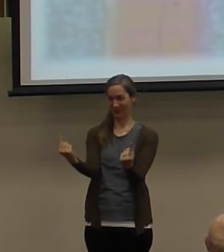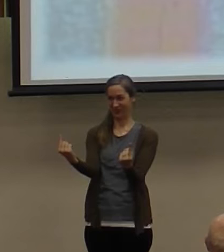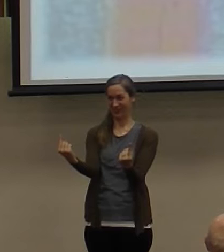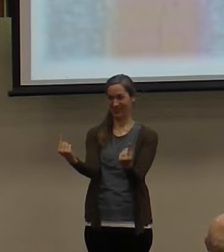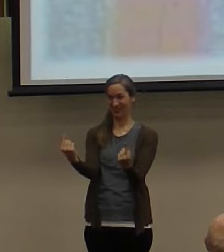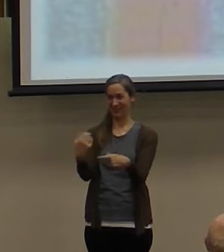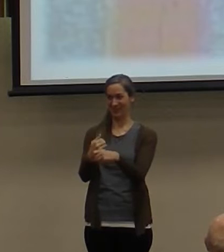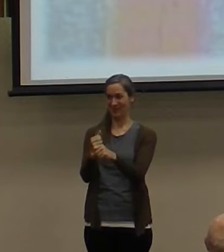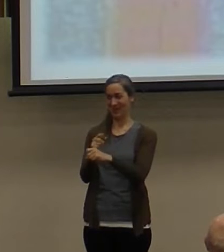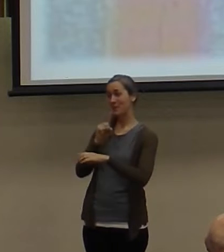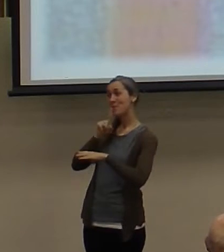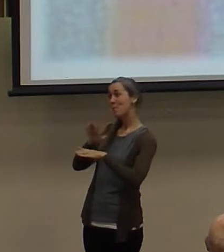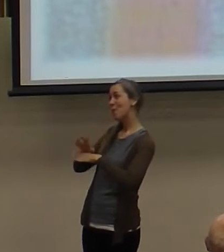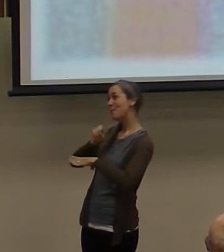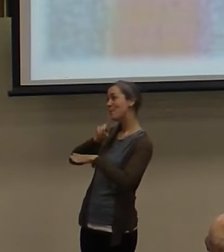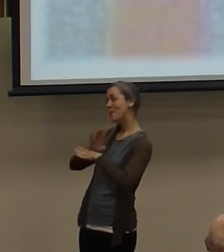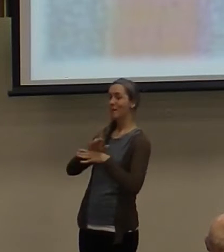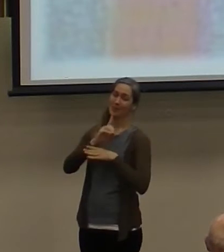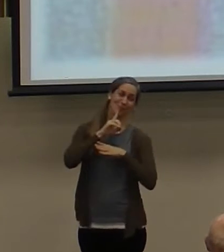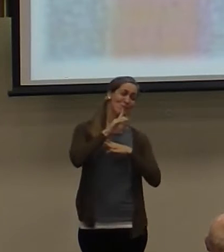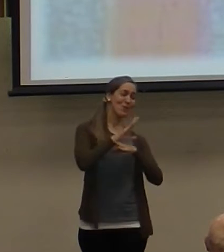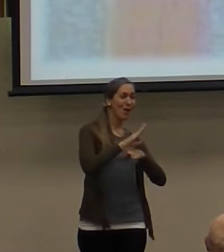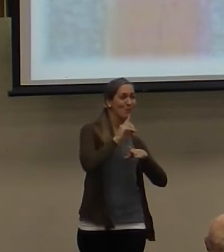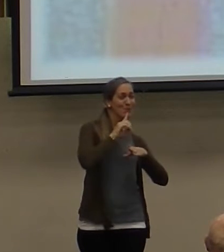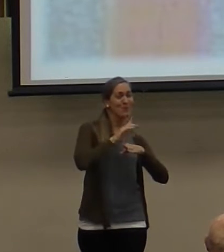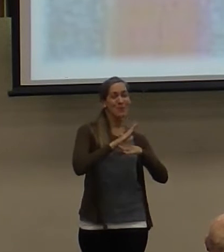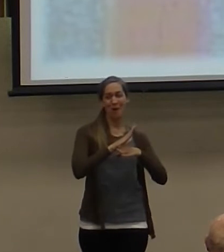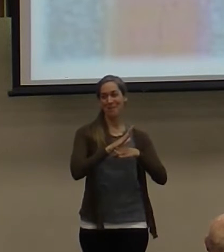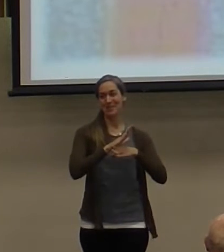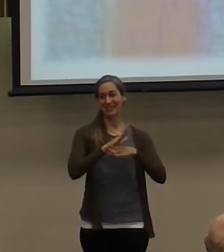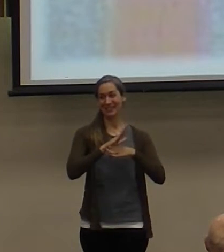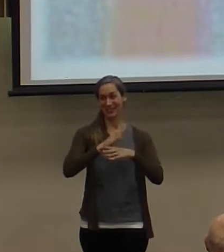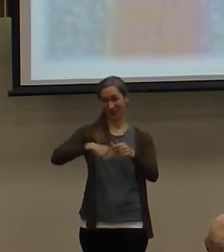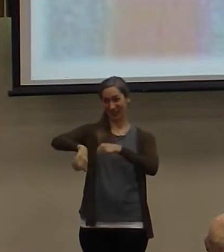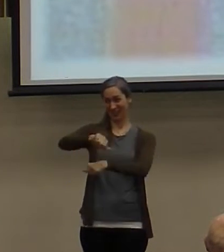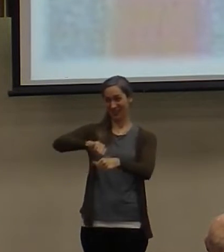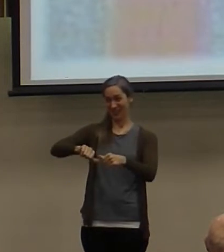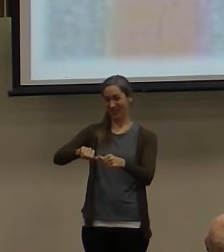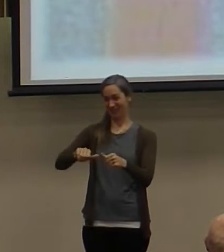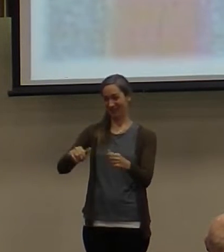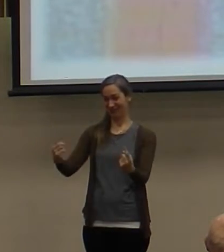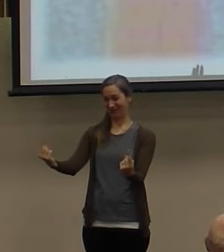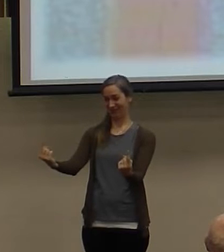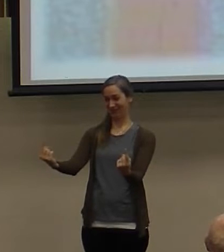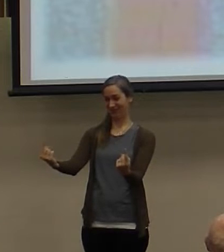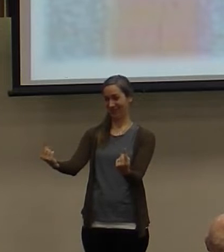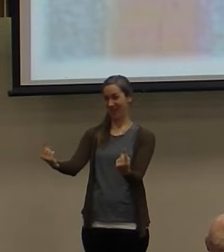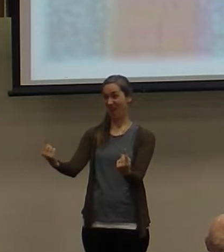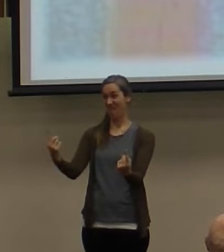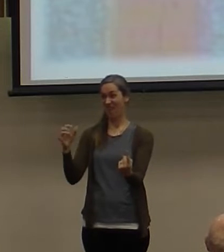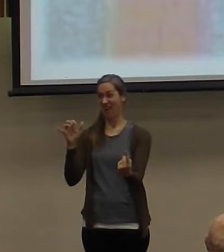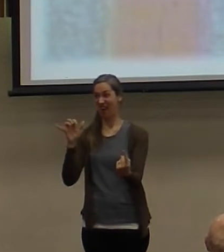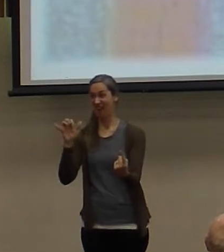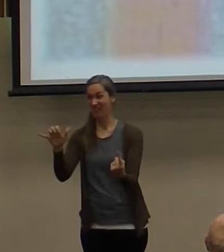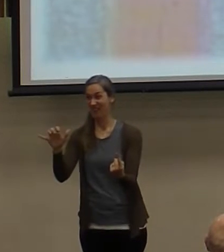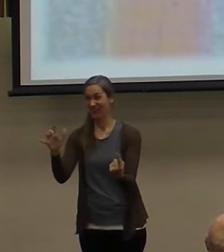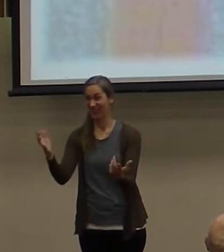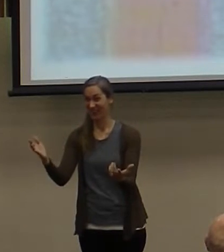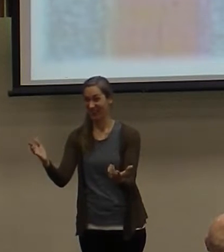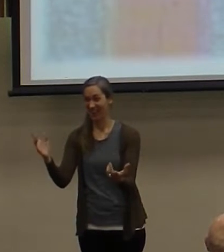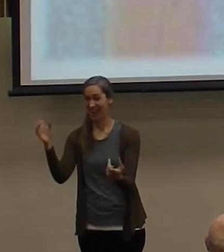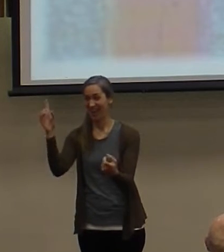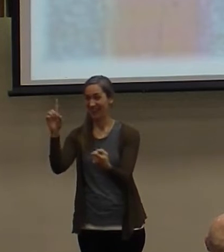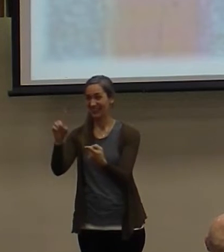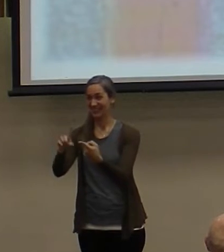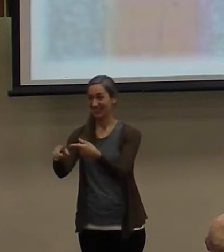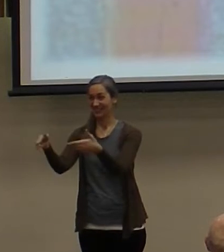were making all kinds of promises and all kinds of vows and commitments to one another forever and for eternity until life